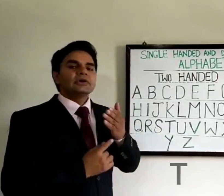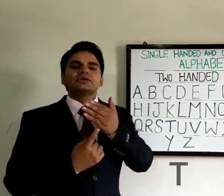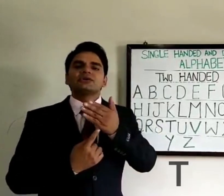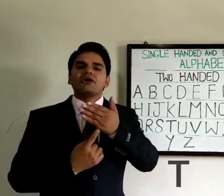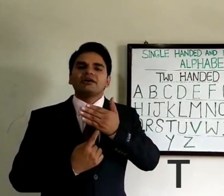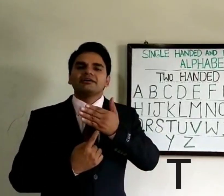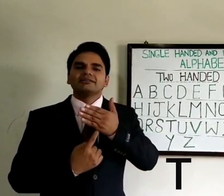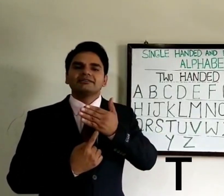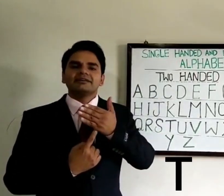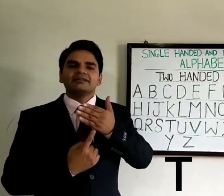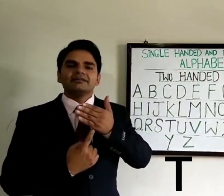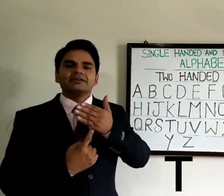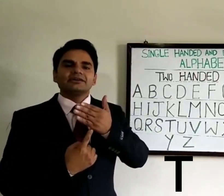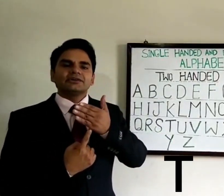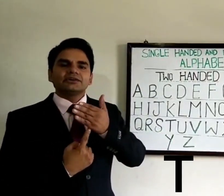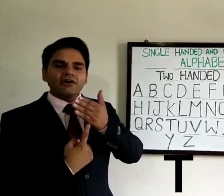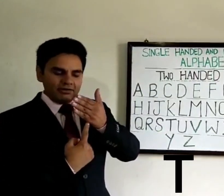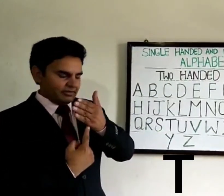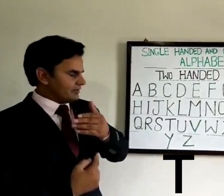T, T,